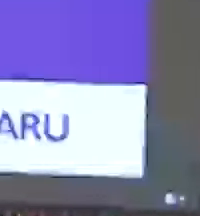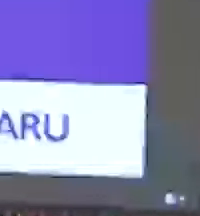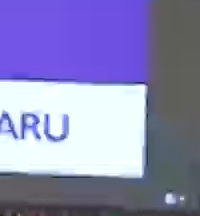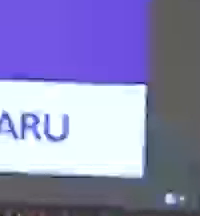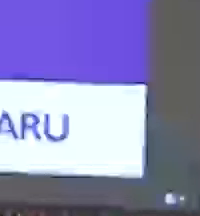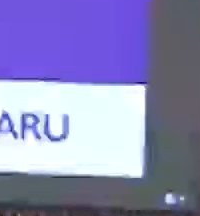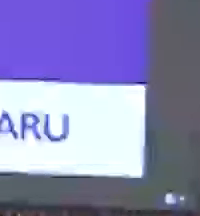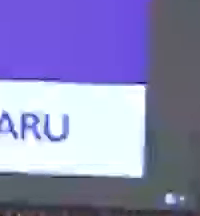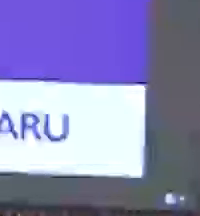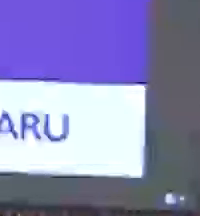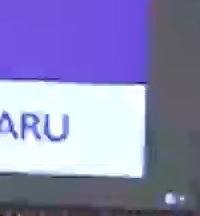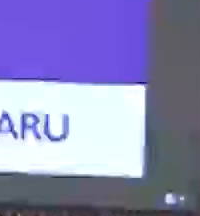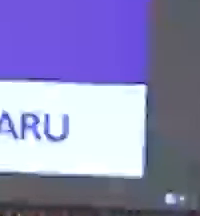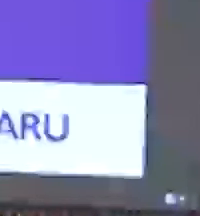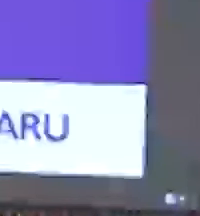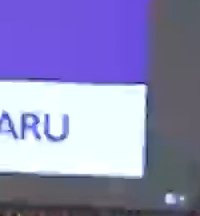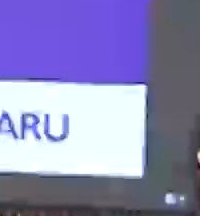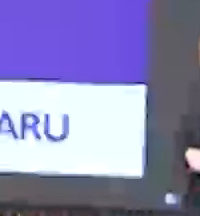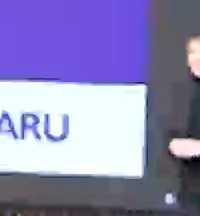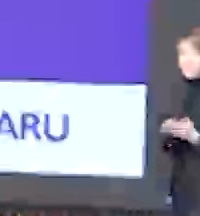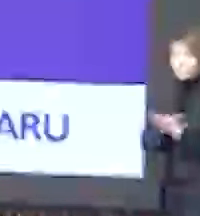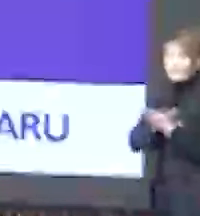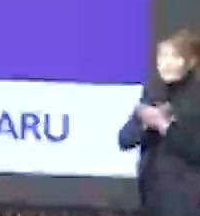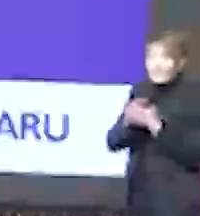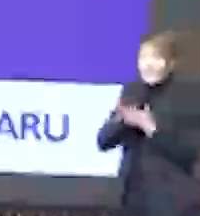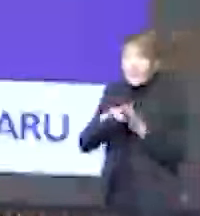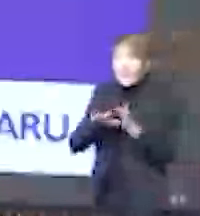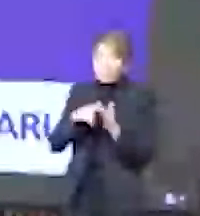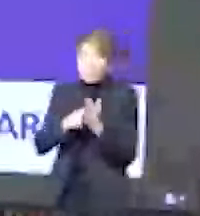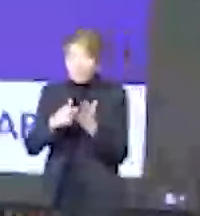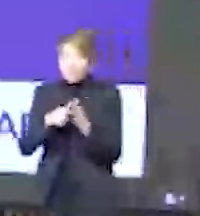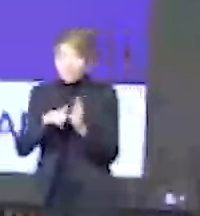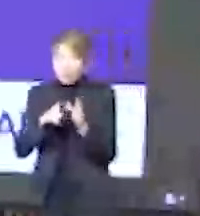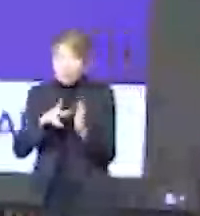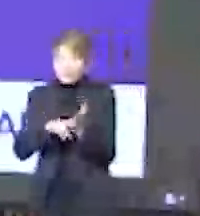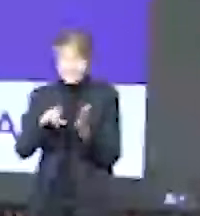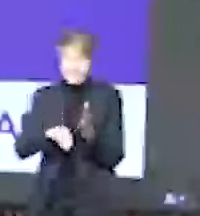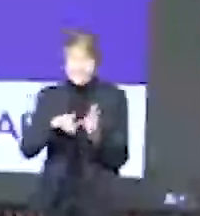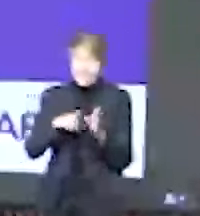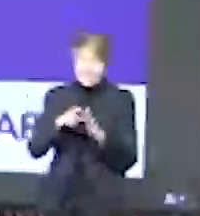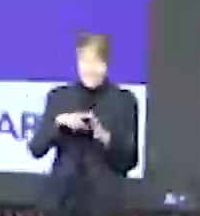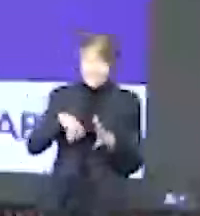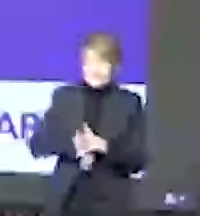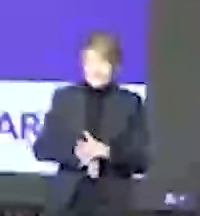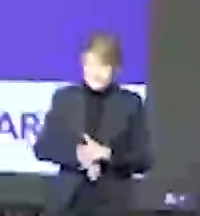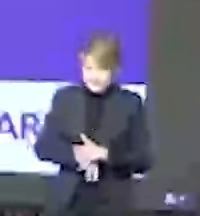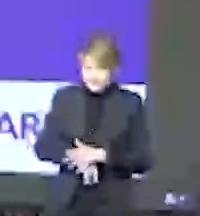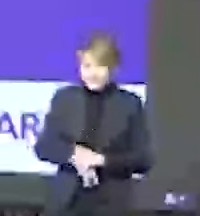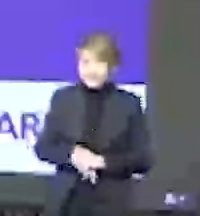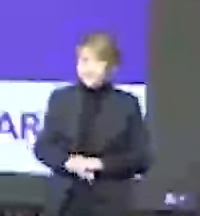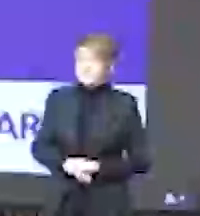Heather Ryan from the Youth Disability Advocacy Service. Hey, Heather. So we provide, part of our service